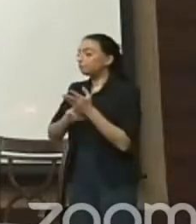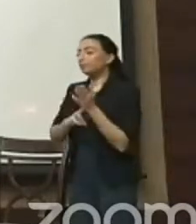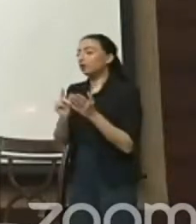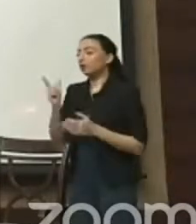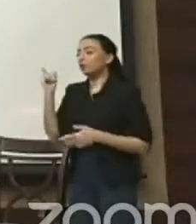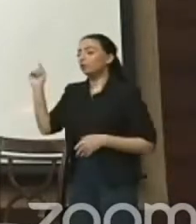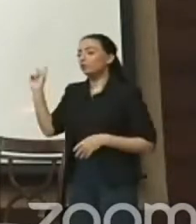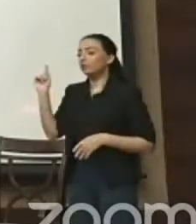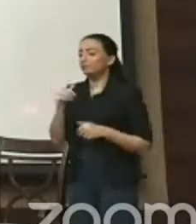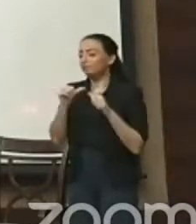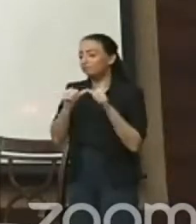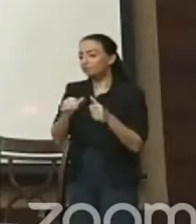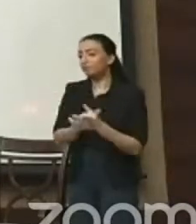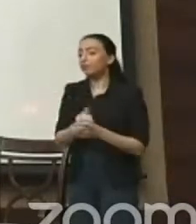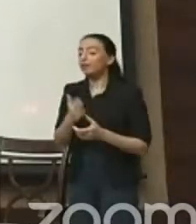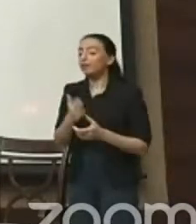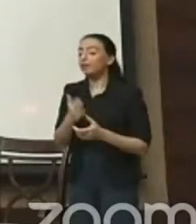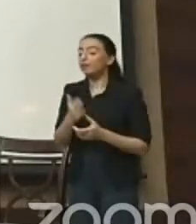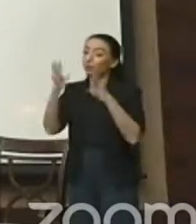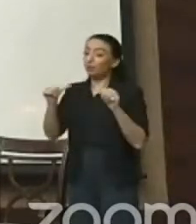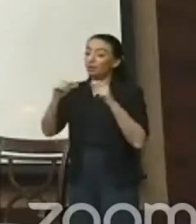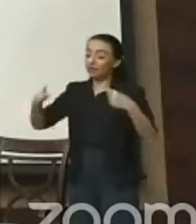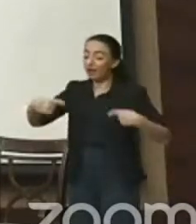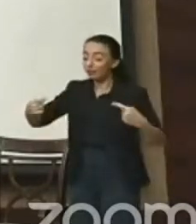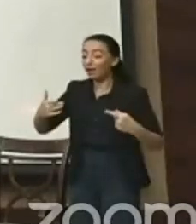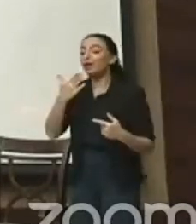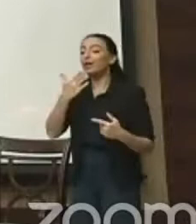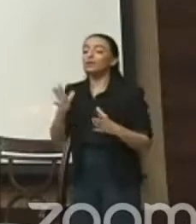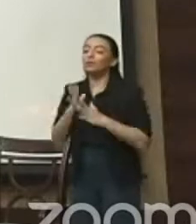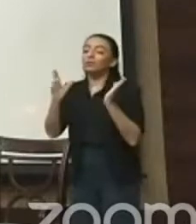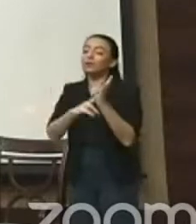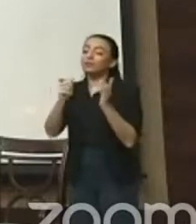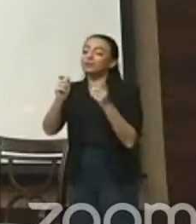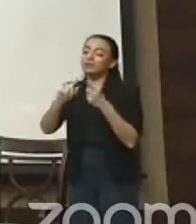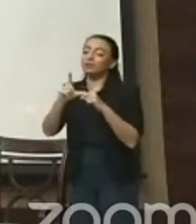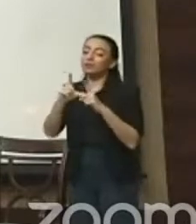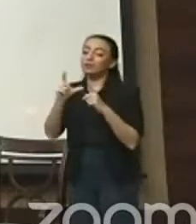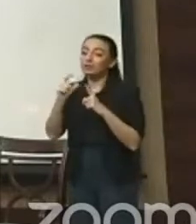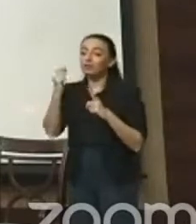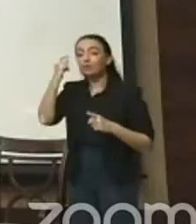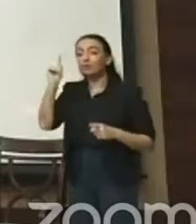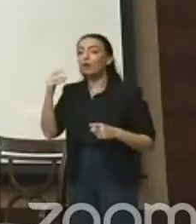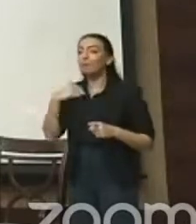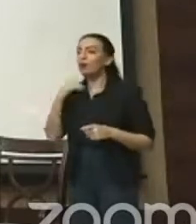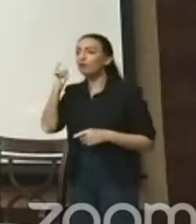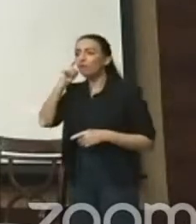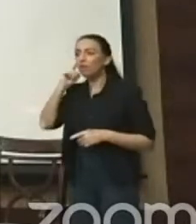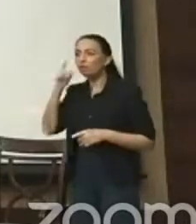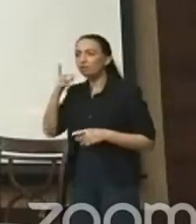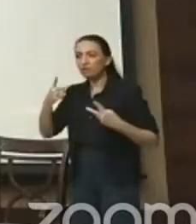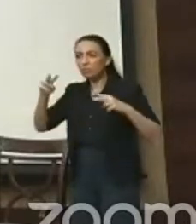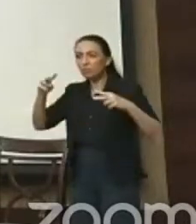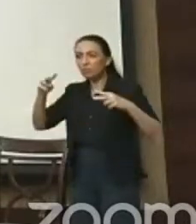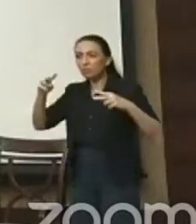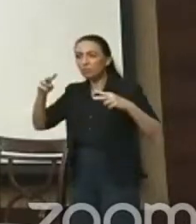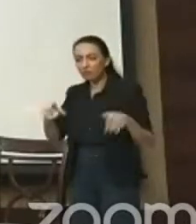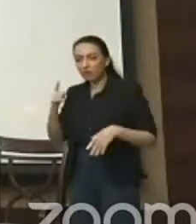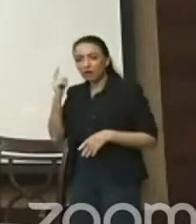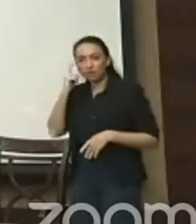Firstly, thank you, Arman, and thank you, NCPDP, for my voice is echoing.